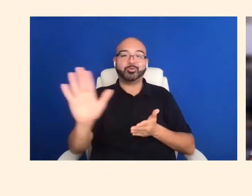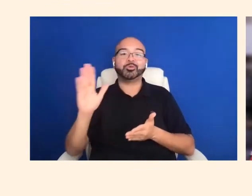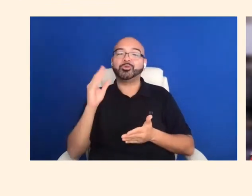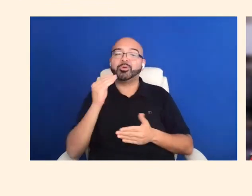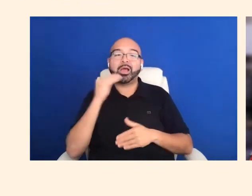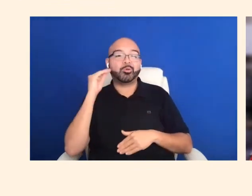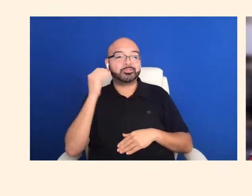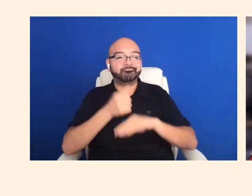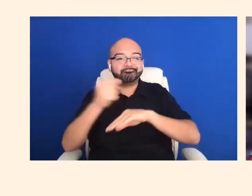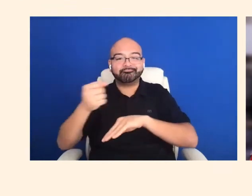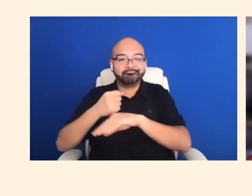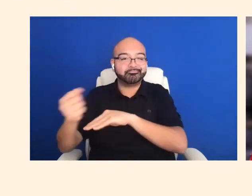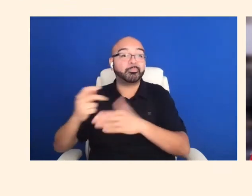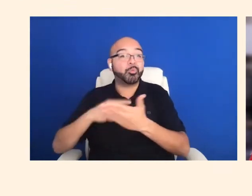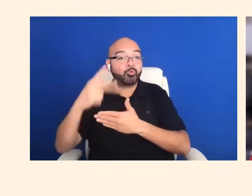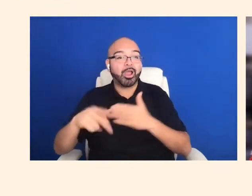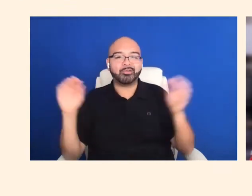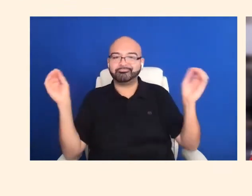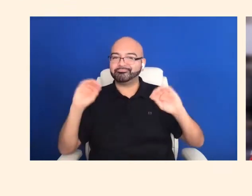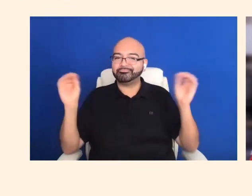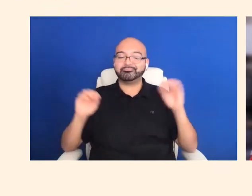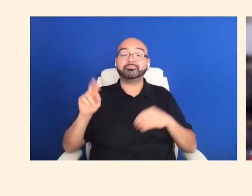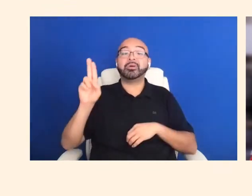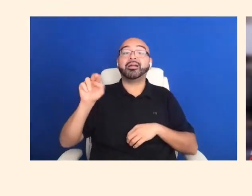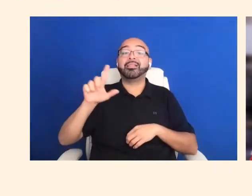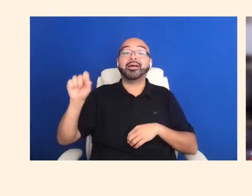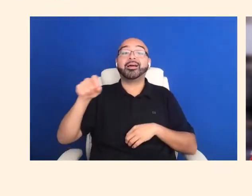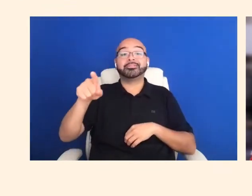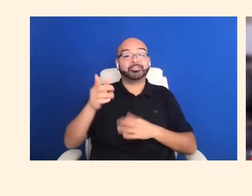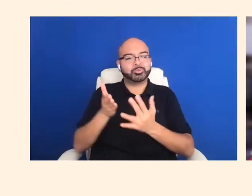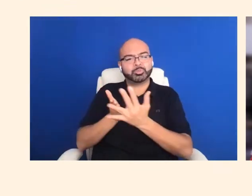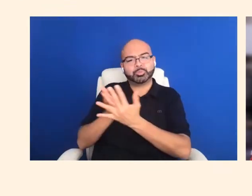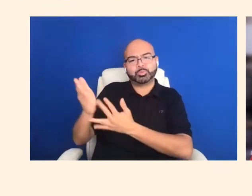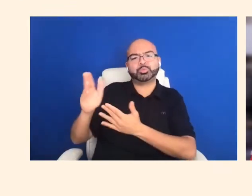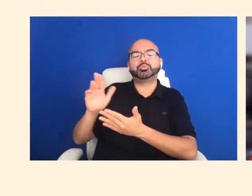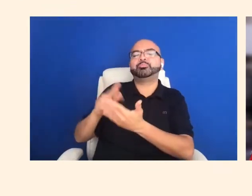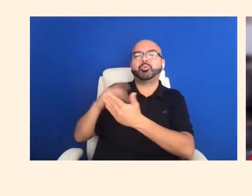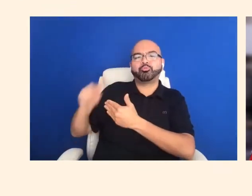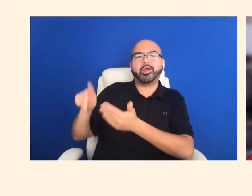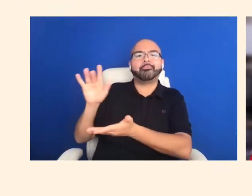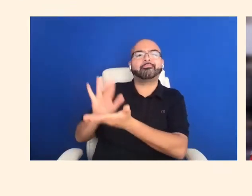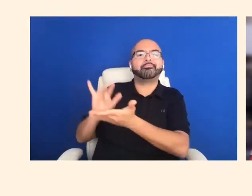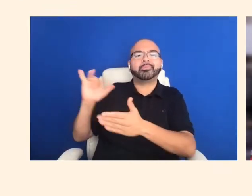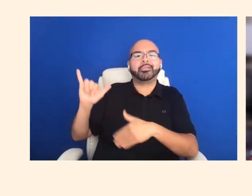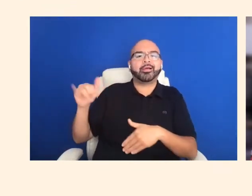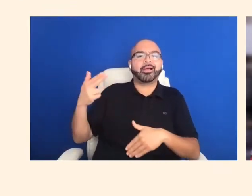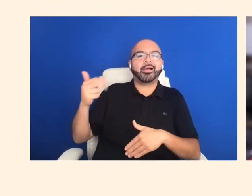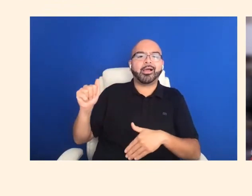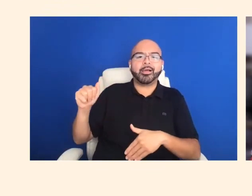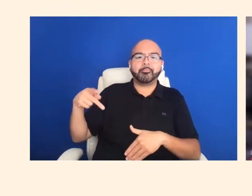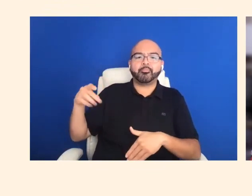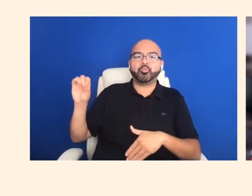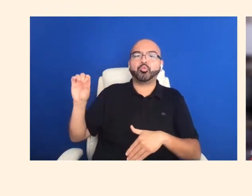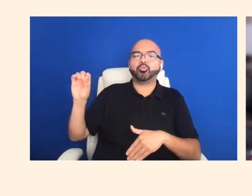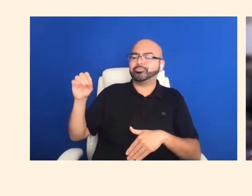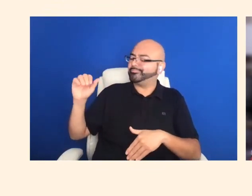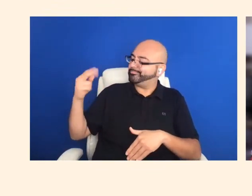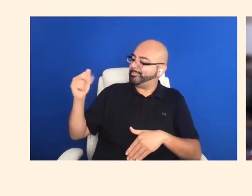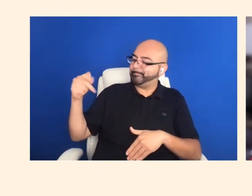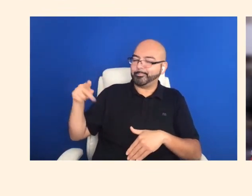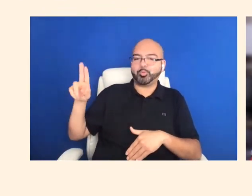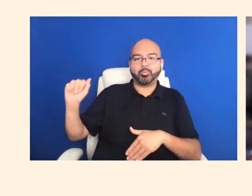no housing program unless you're going through a program like HOPWA, or unless you're going through